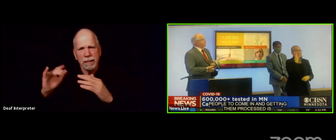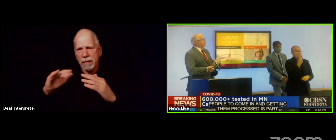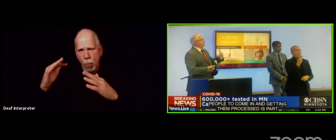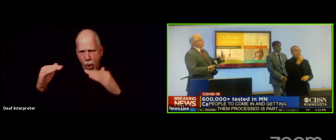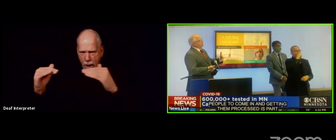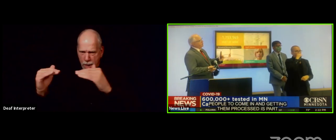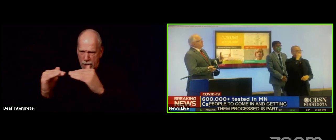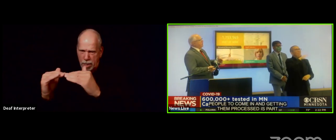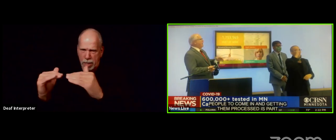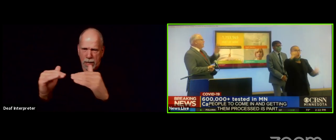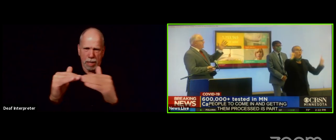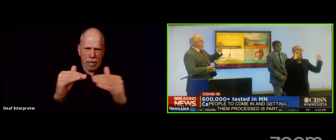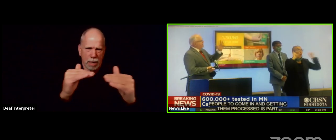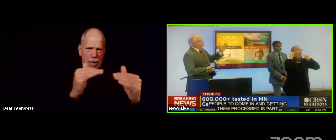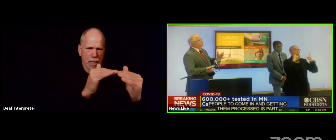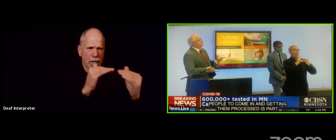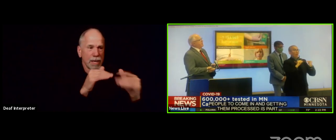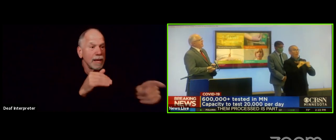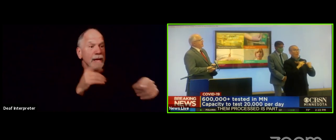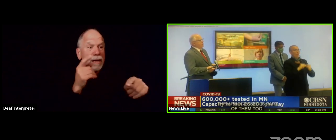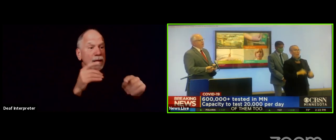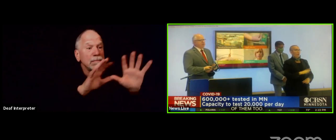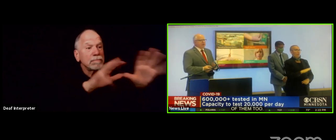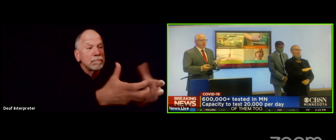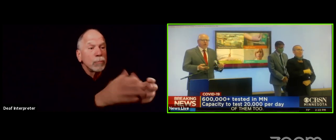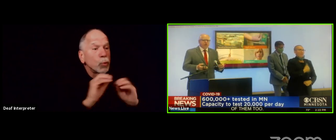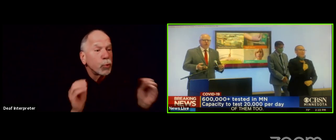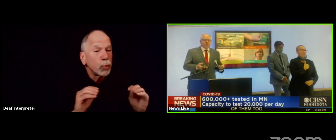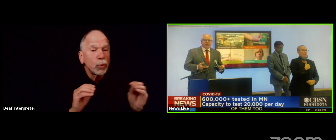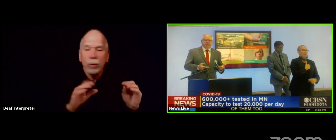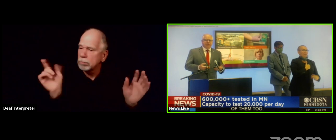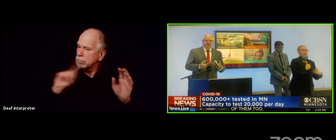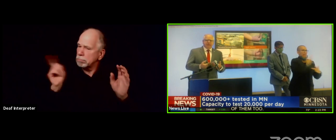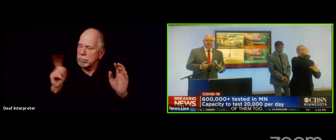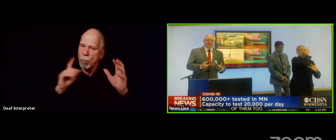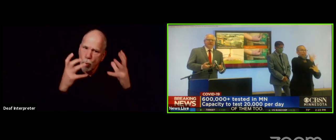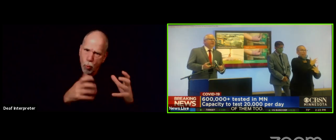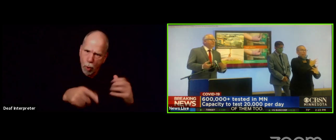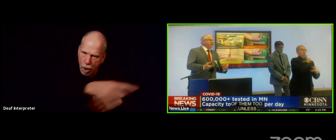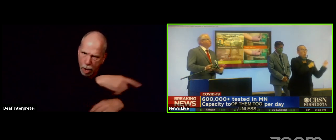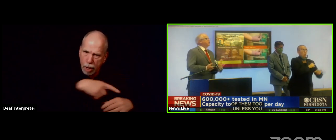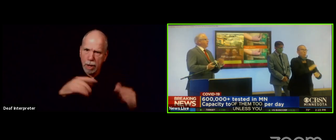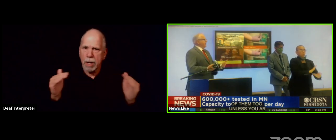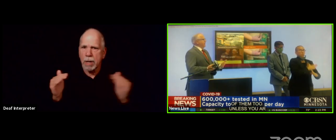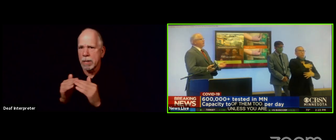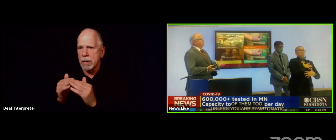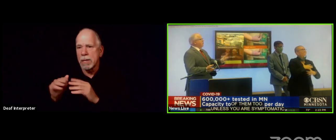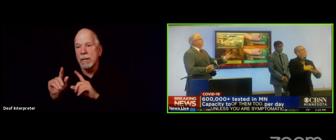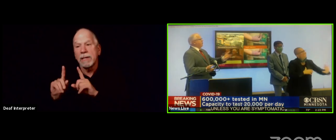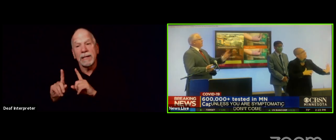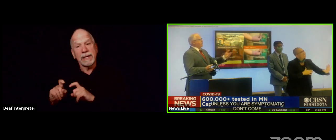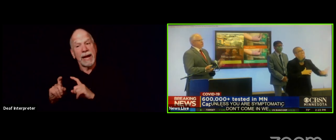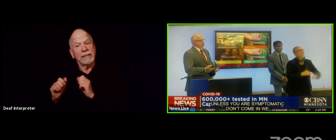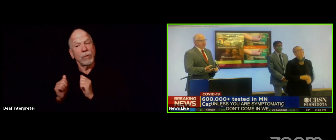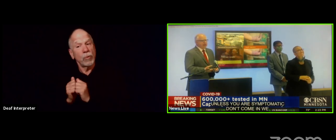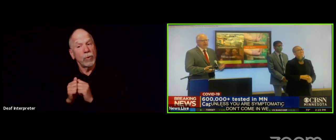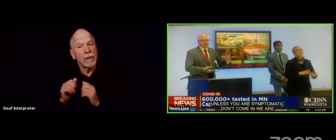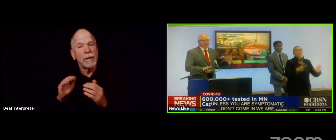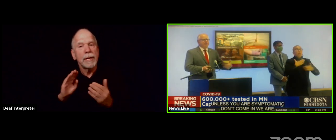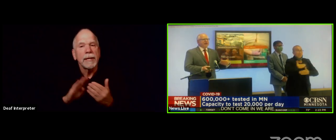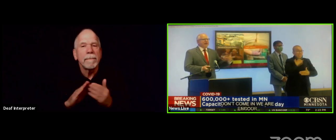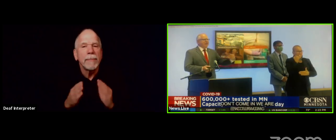out there, people are being told, well, unless you're symptomatic, don't come in. We're encouraging people if they believe they need to be tested to get in. No barriers to